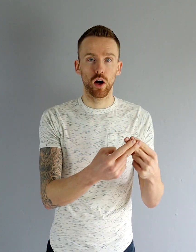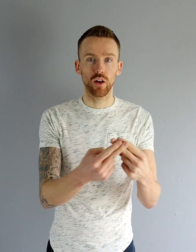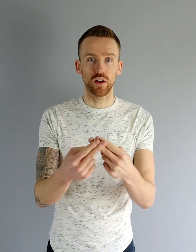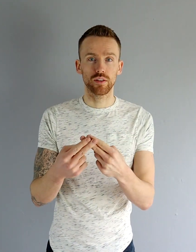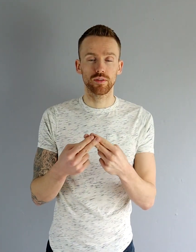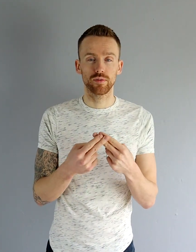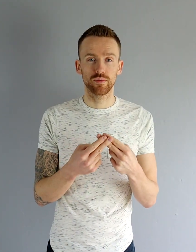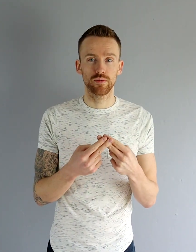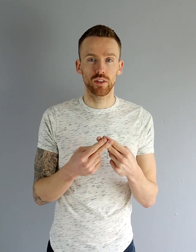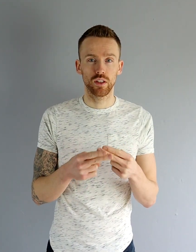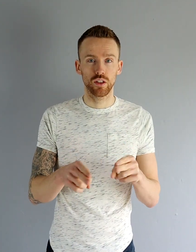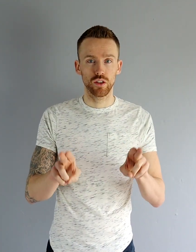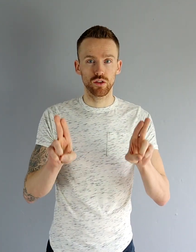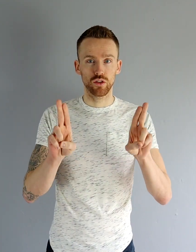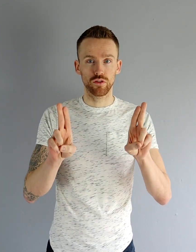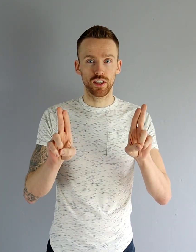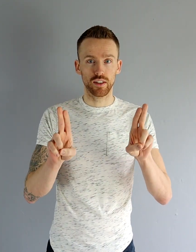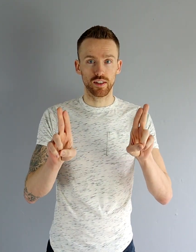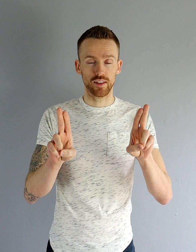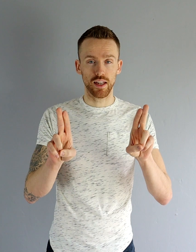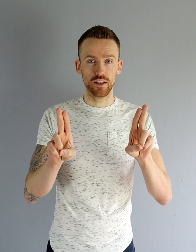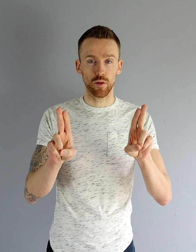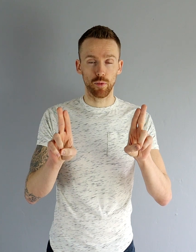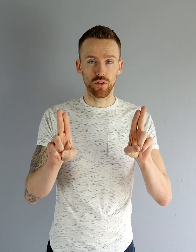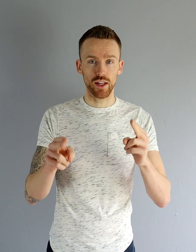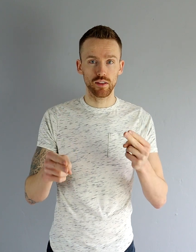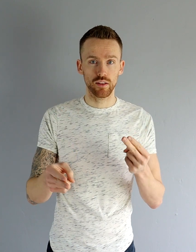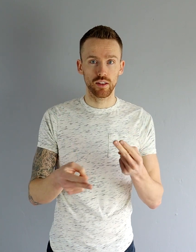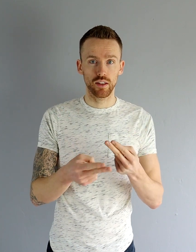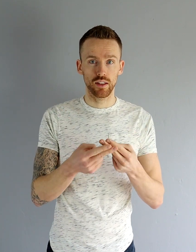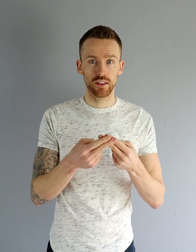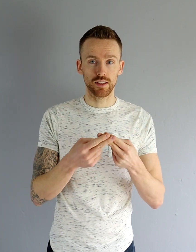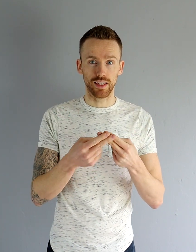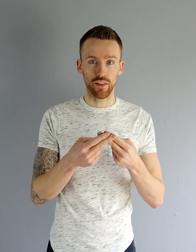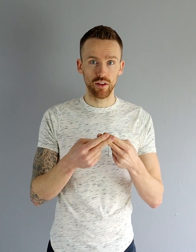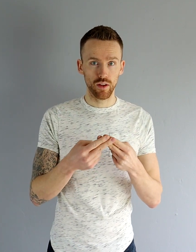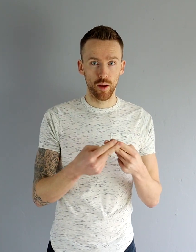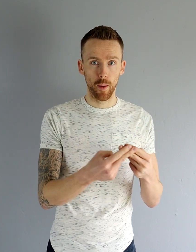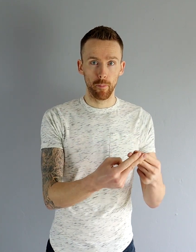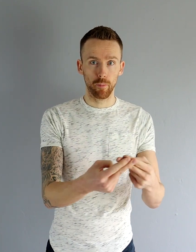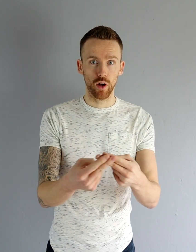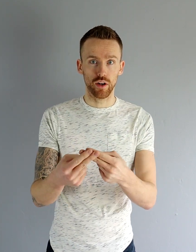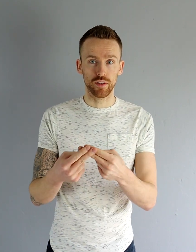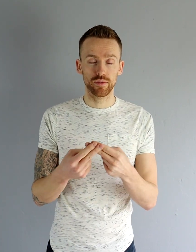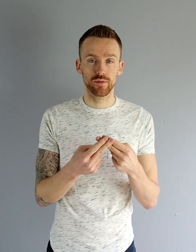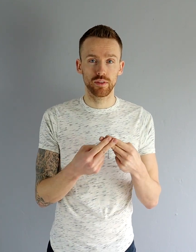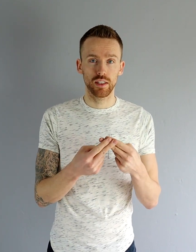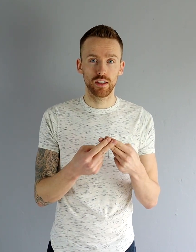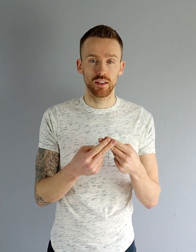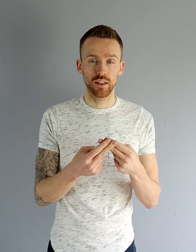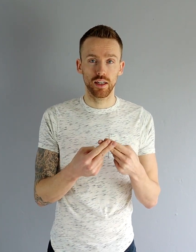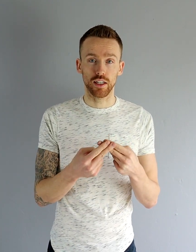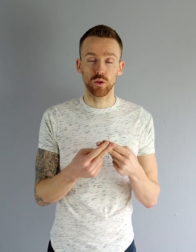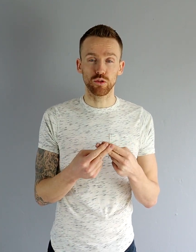Partner. Two fingers extended on both hands, together. Partner. It can also